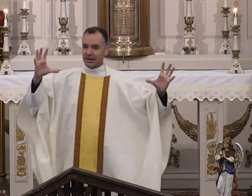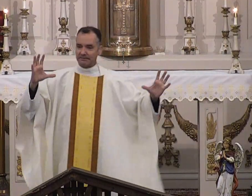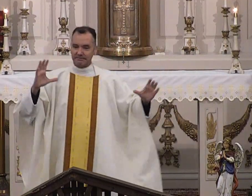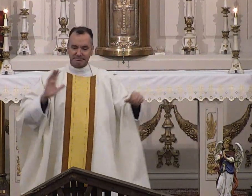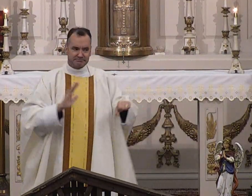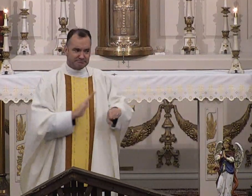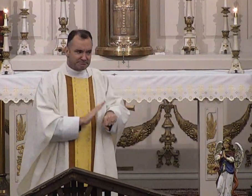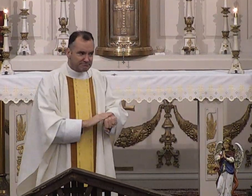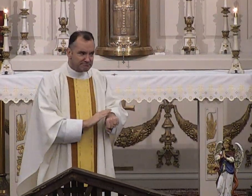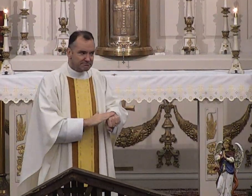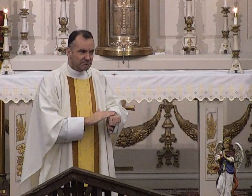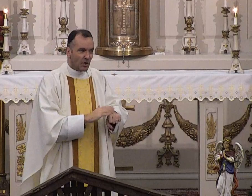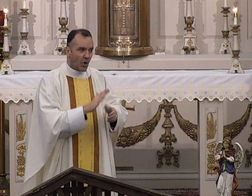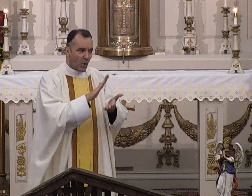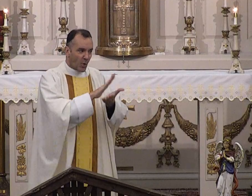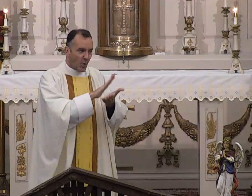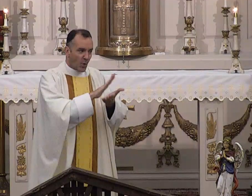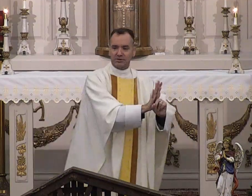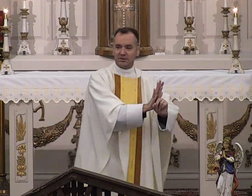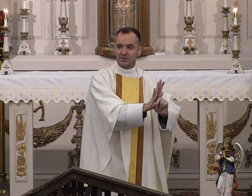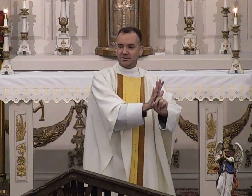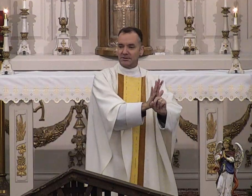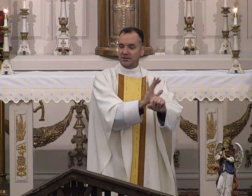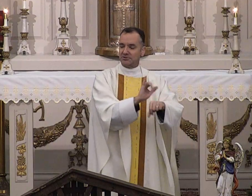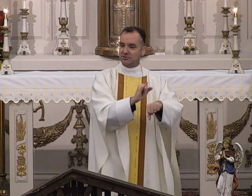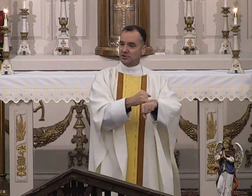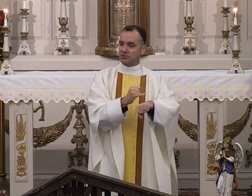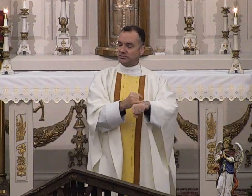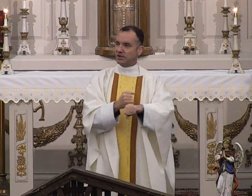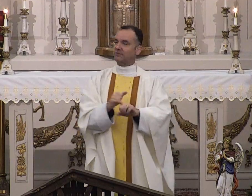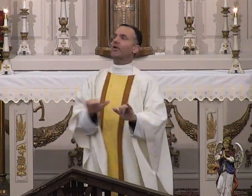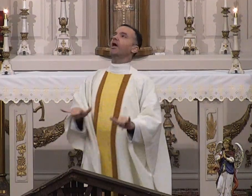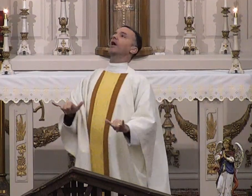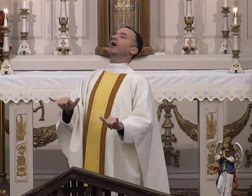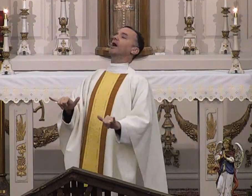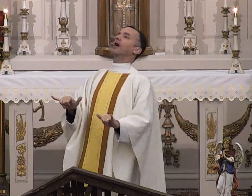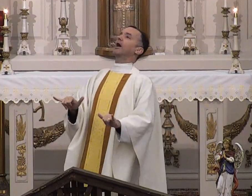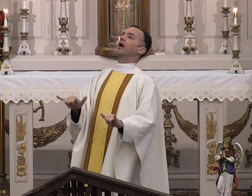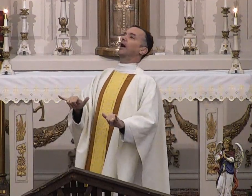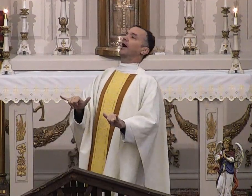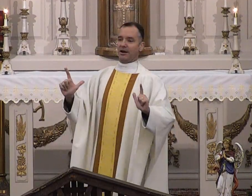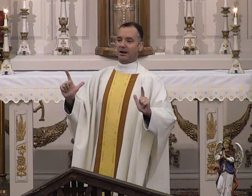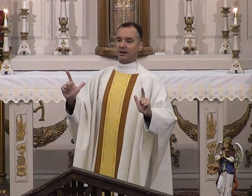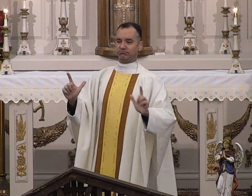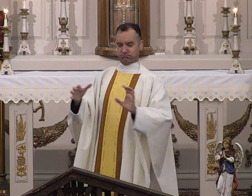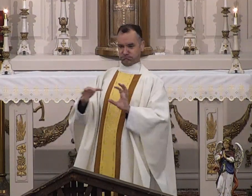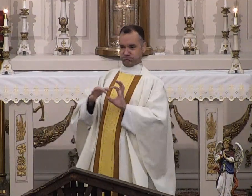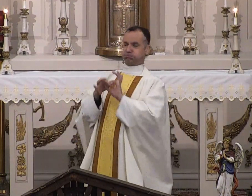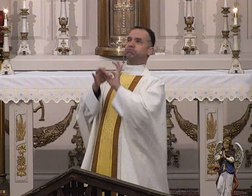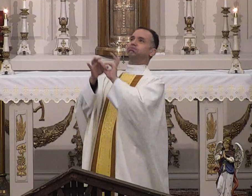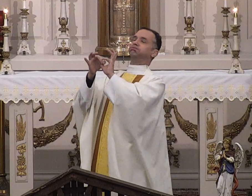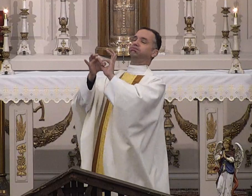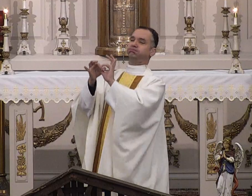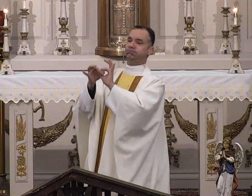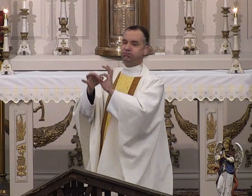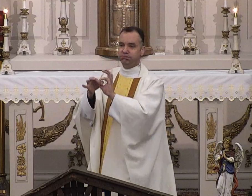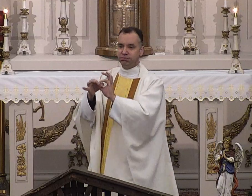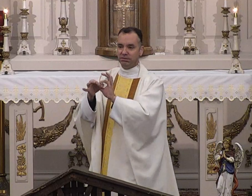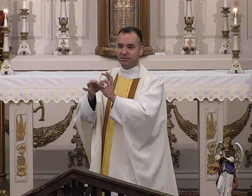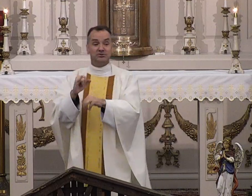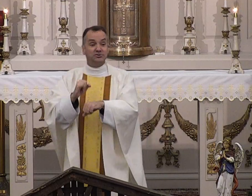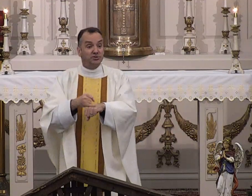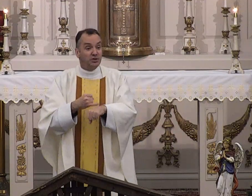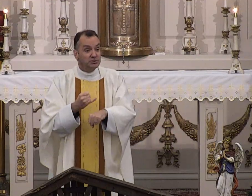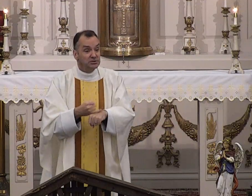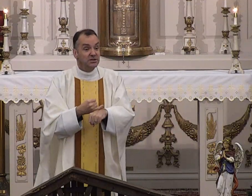to Joseph in a dream and told him that the Holy Spirit had come down upon Mary, and